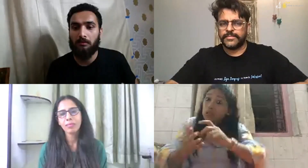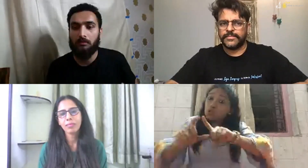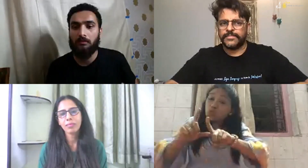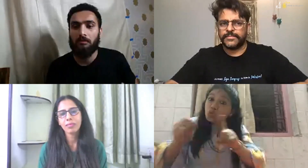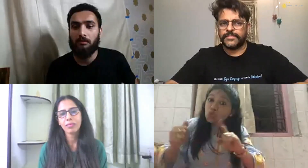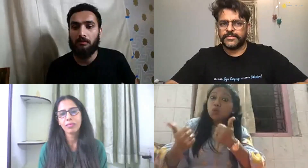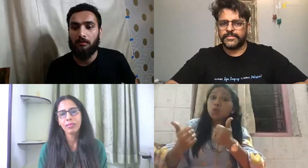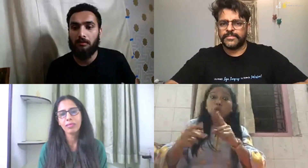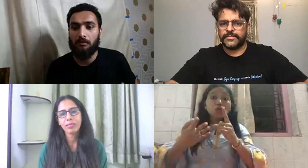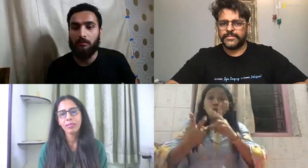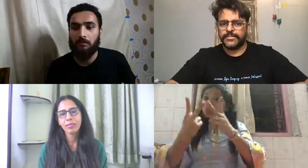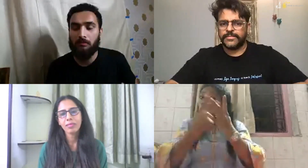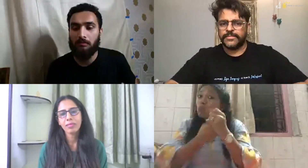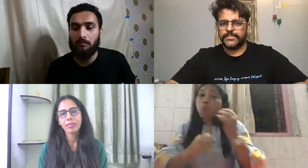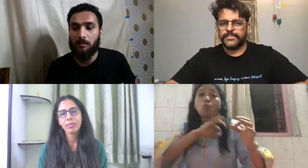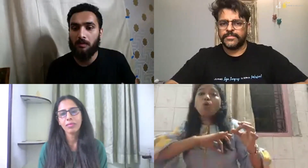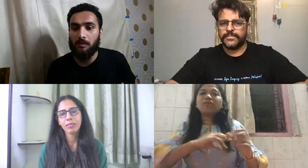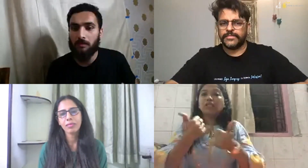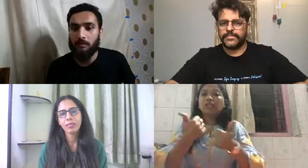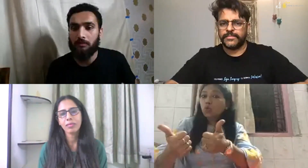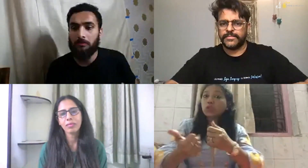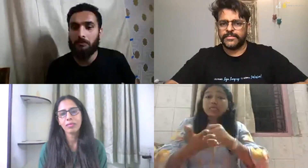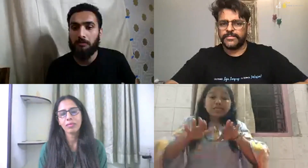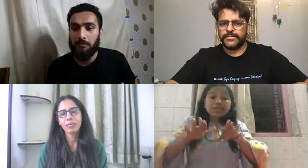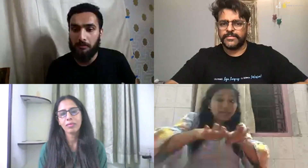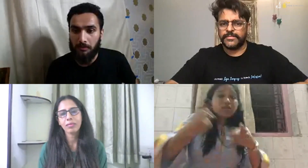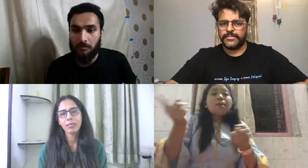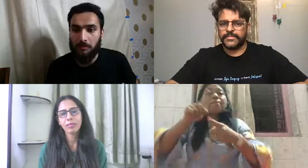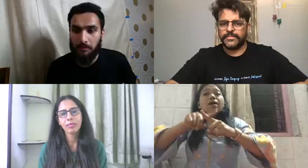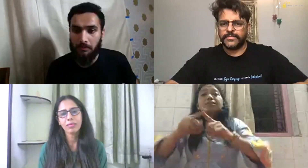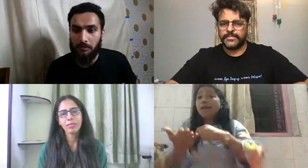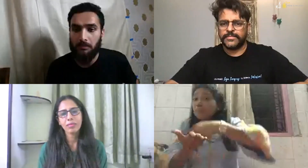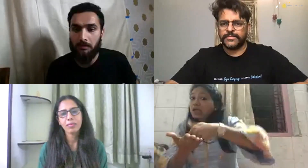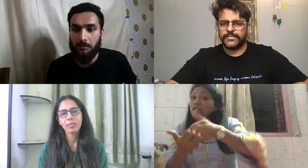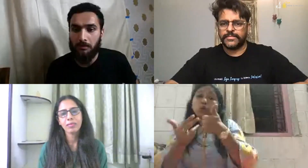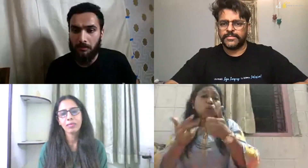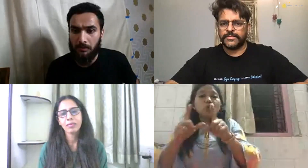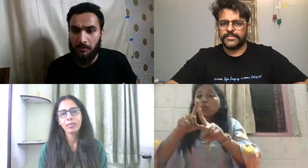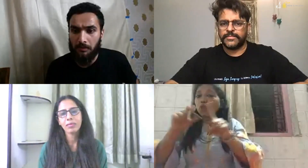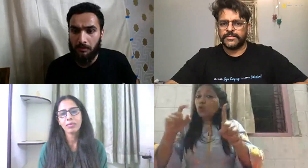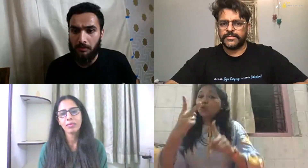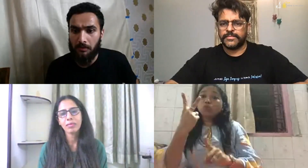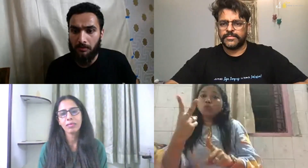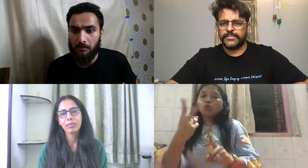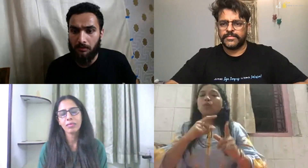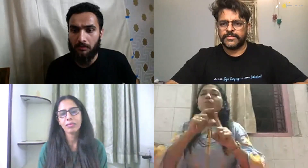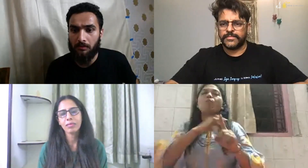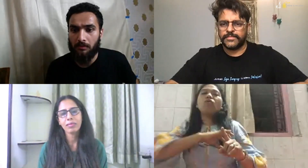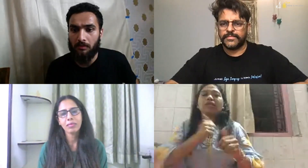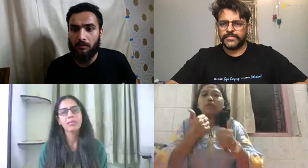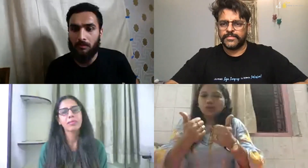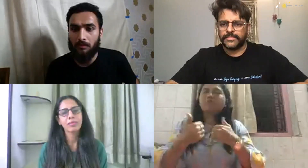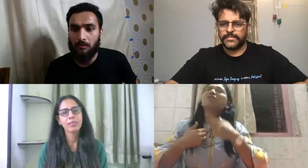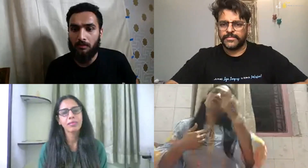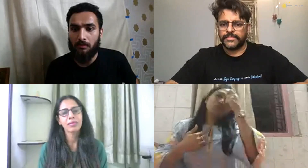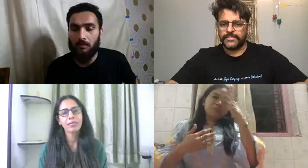by myself. So they were so shocked that I can do in a very well manner, and they were thinking that yeah, Bhavna,